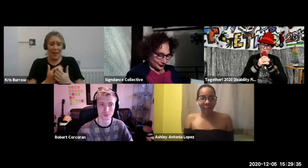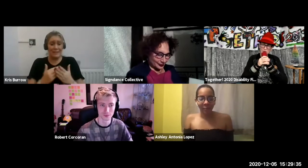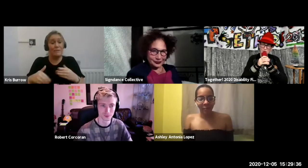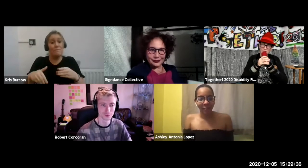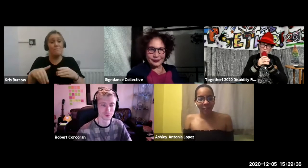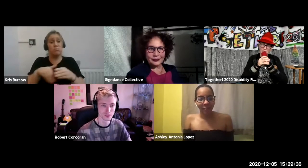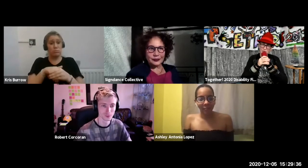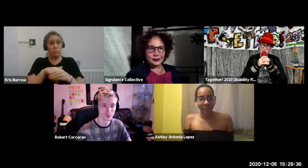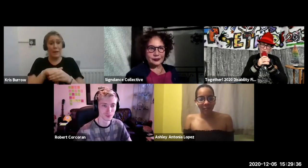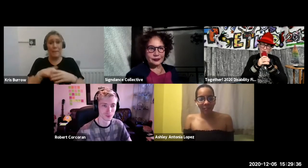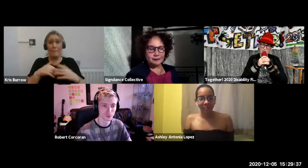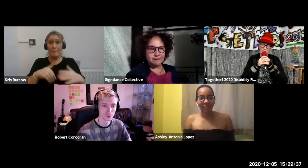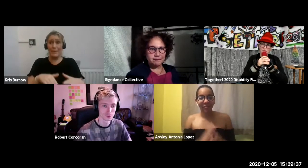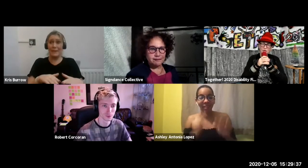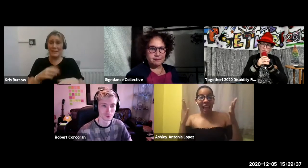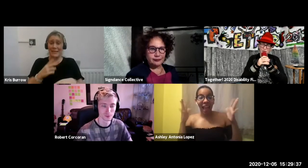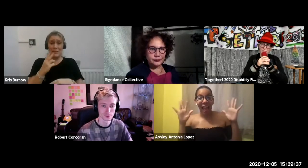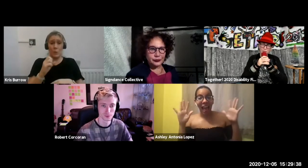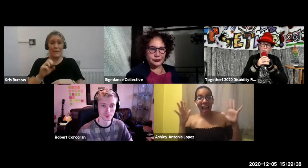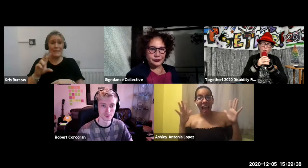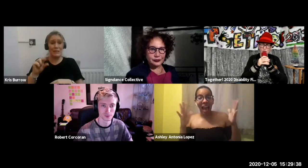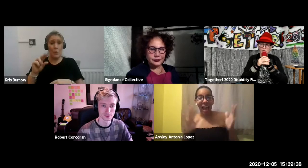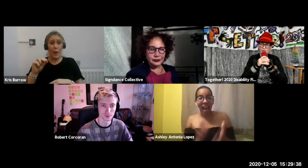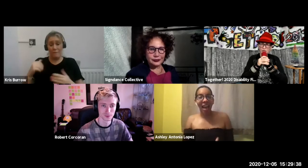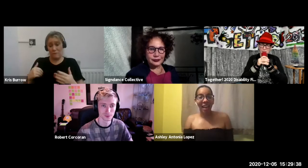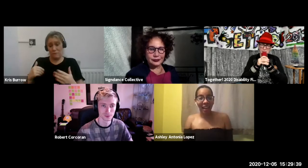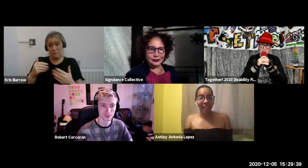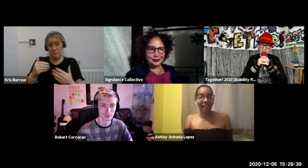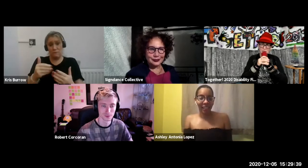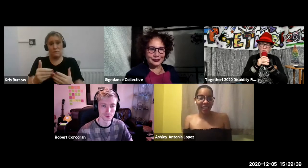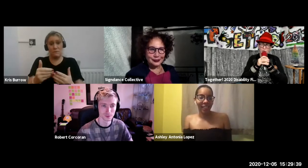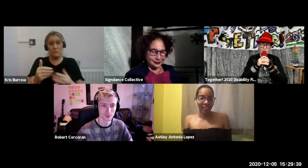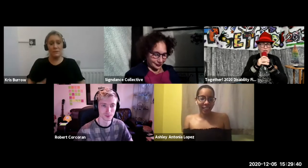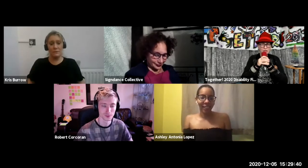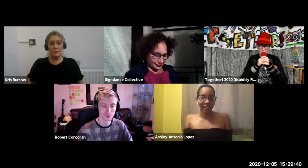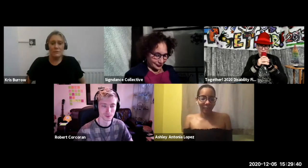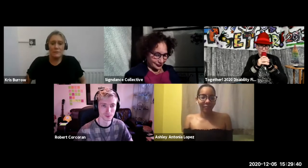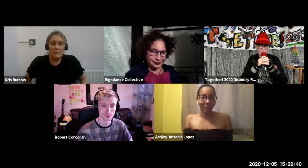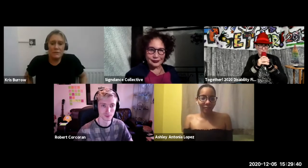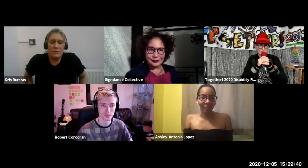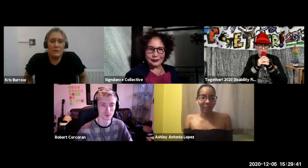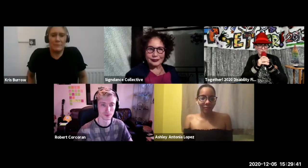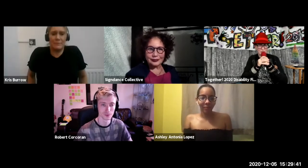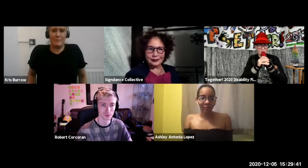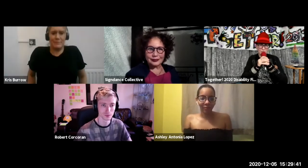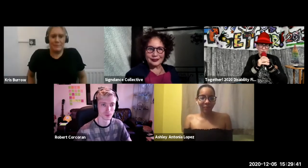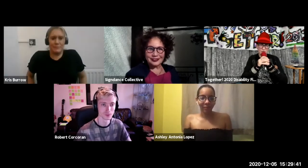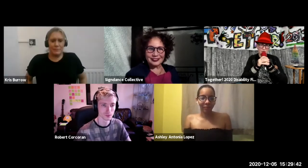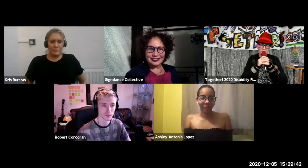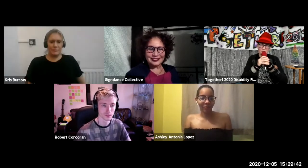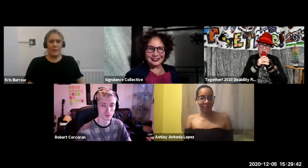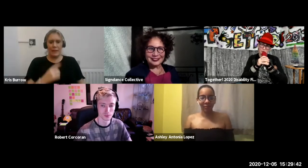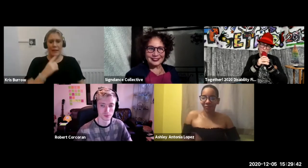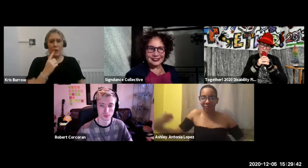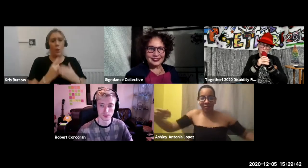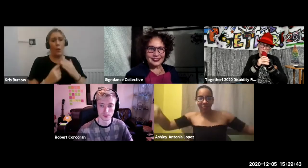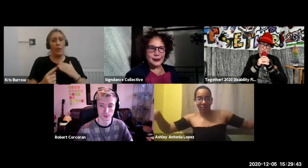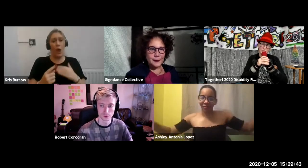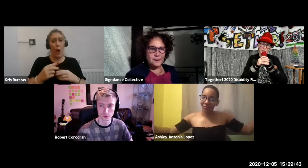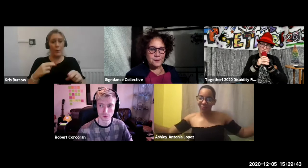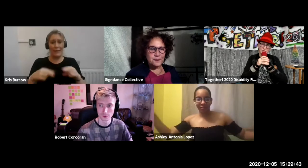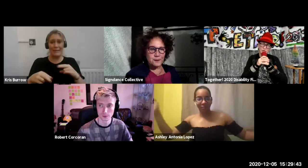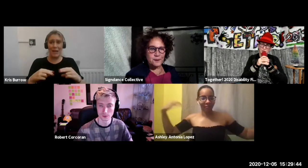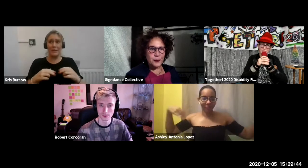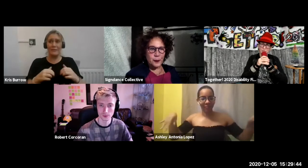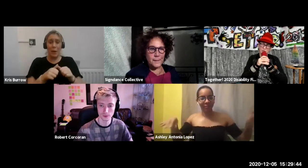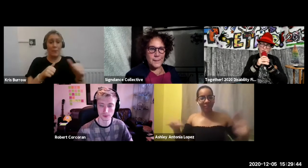since 2012, in fact. I think you're certainly you're the only dance company that we've had since 2012, but